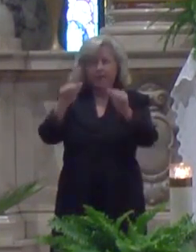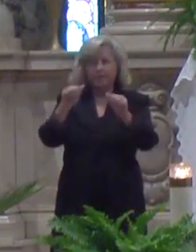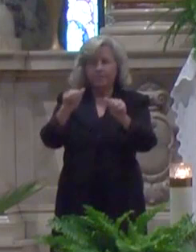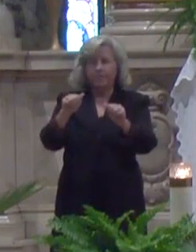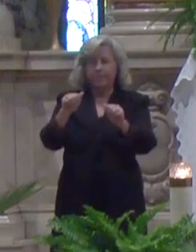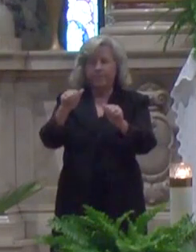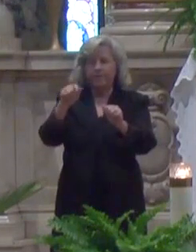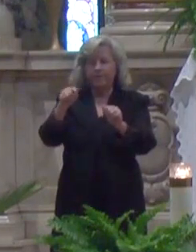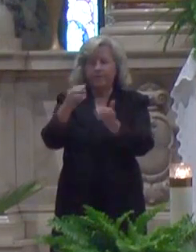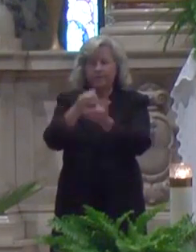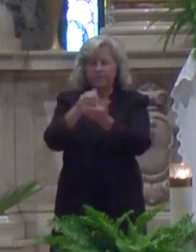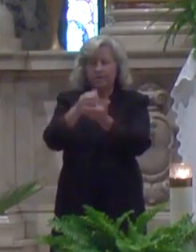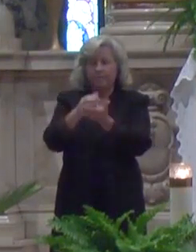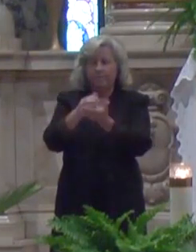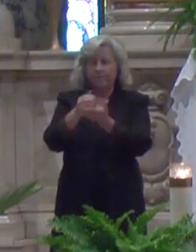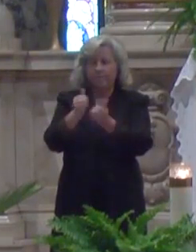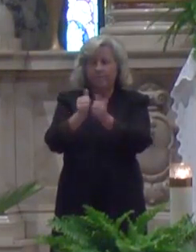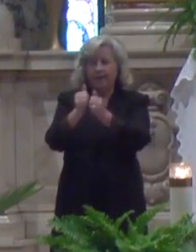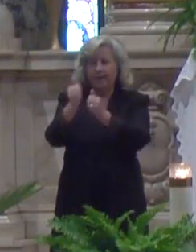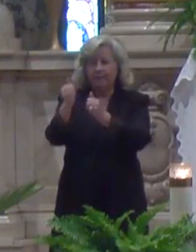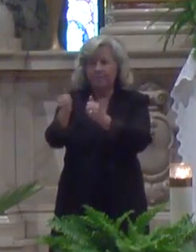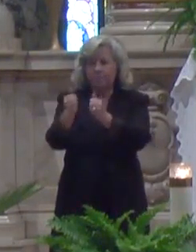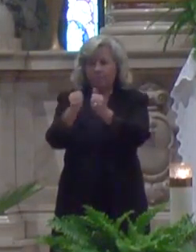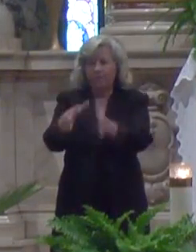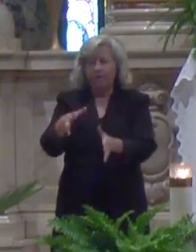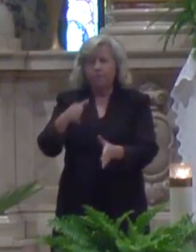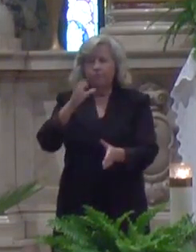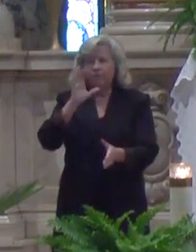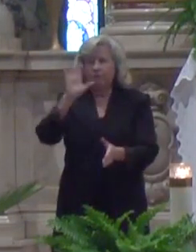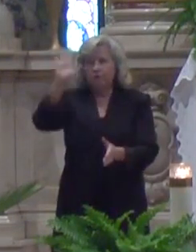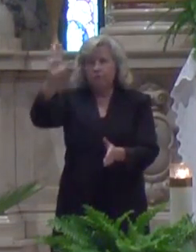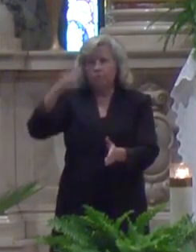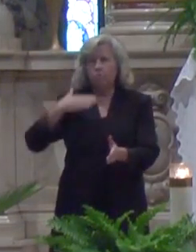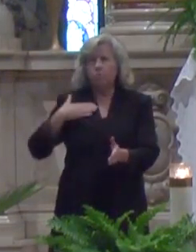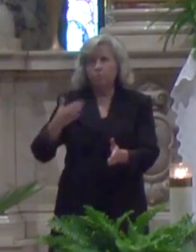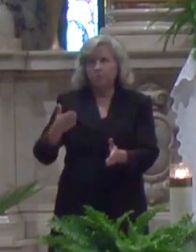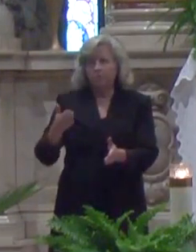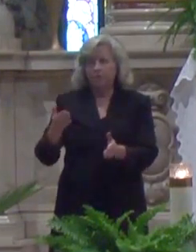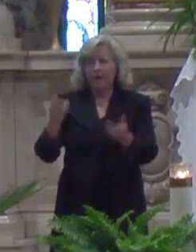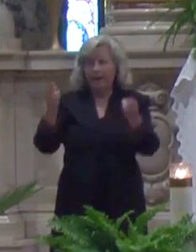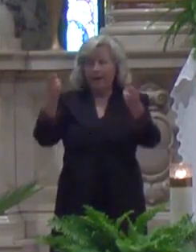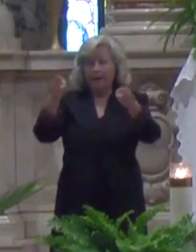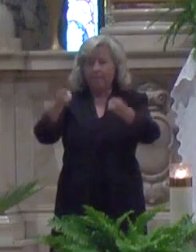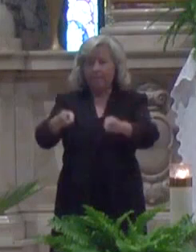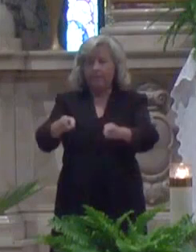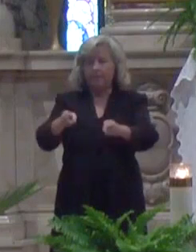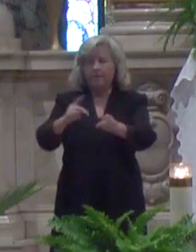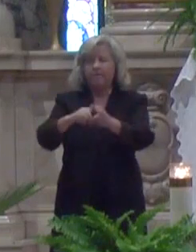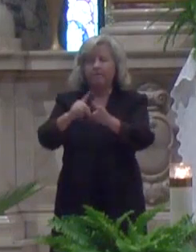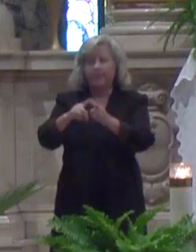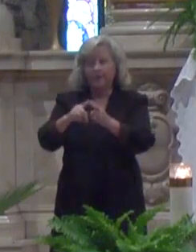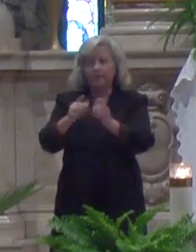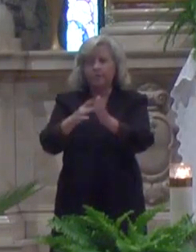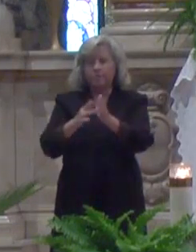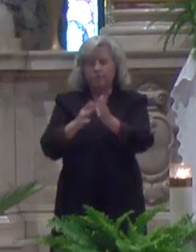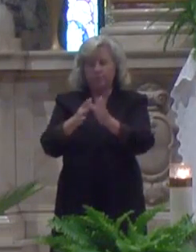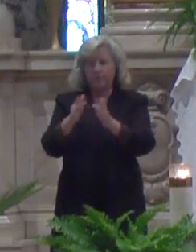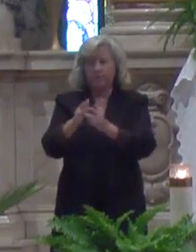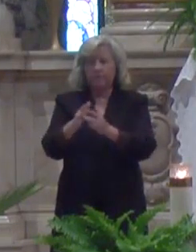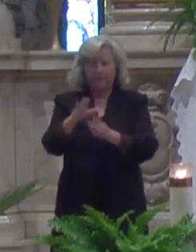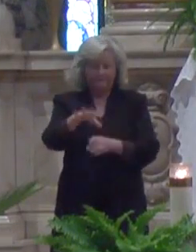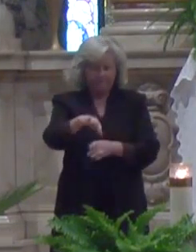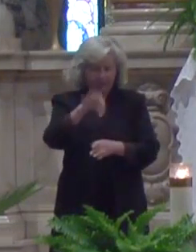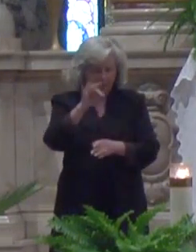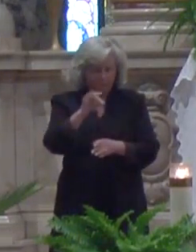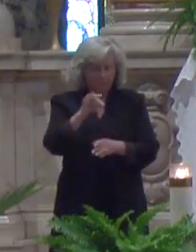cup pass without my drinking it, your will be done. Then he returned once more and found them asleep,